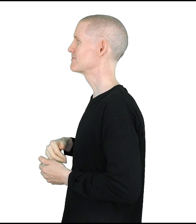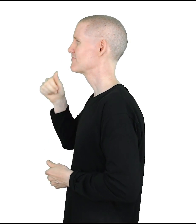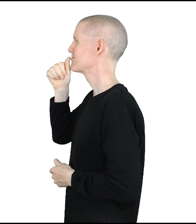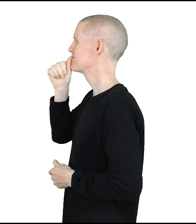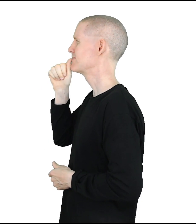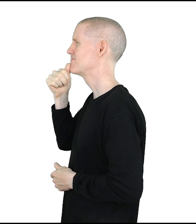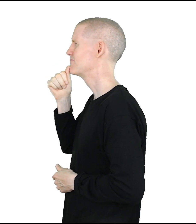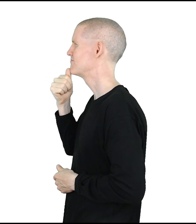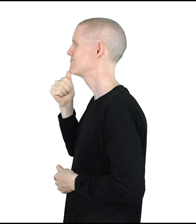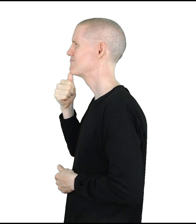this.